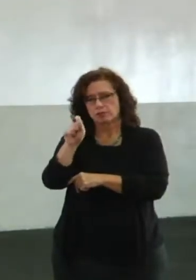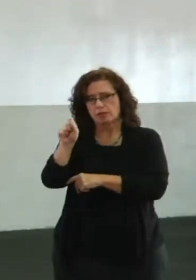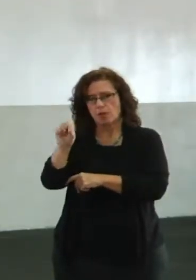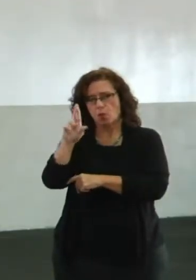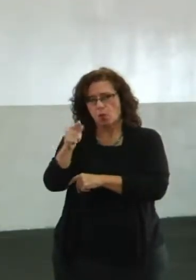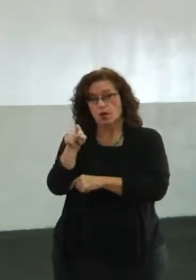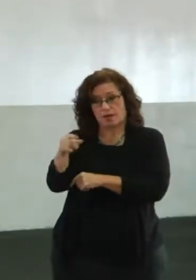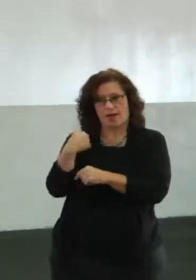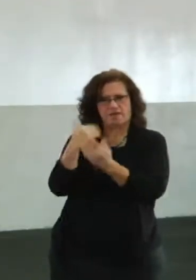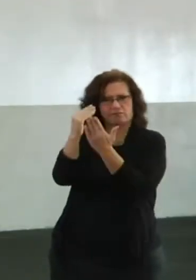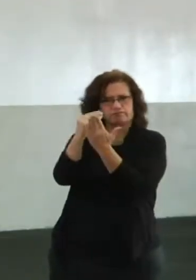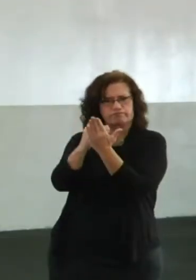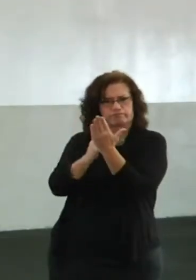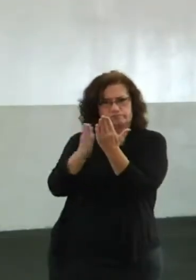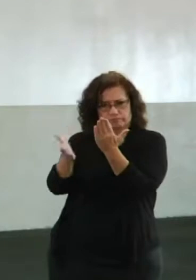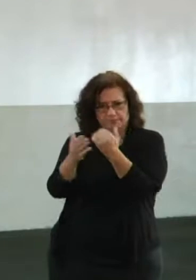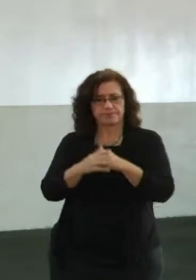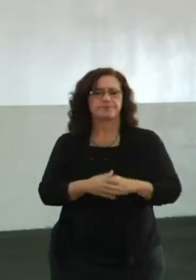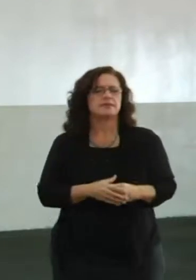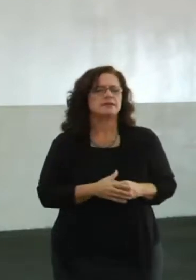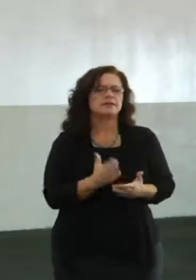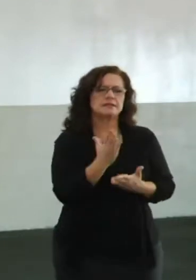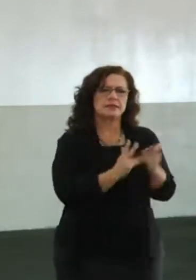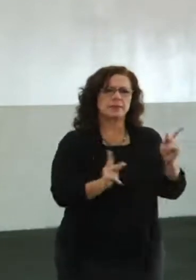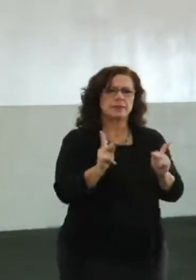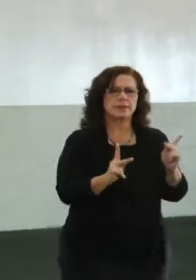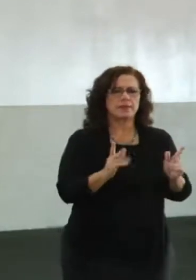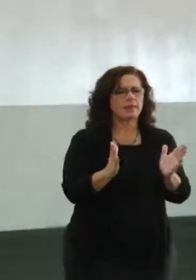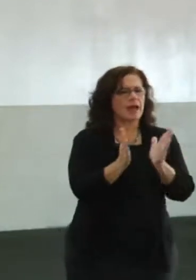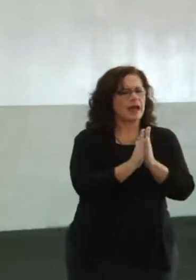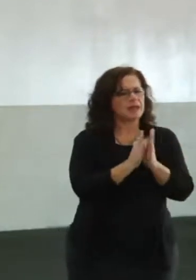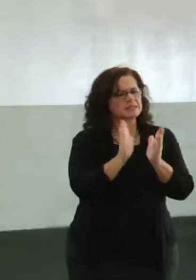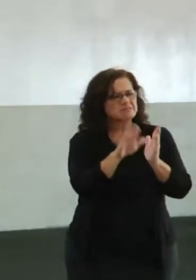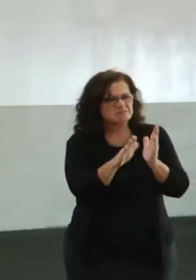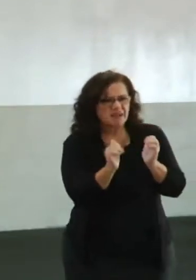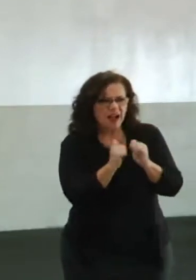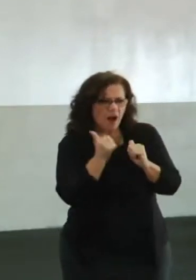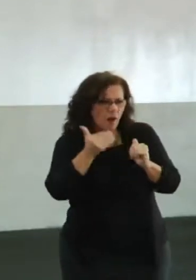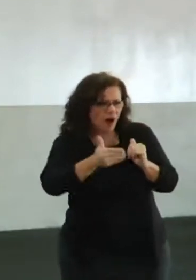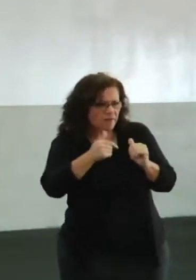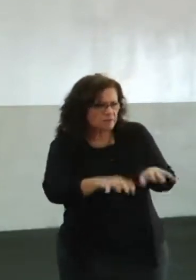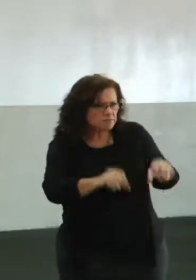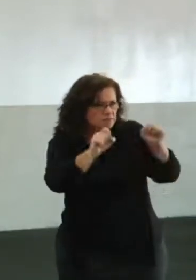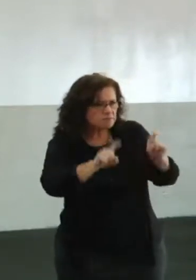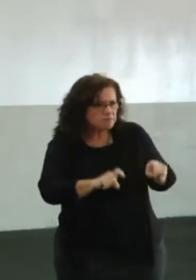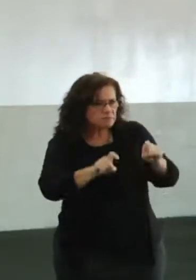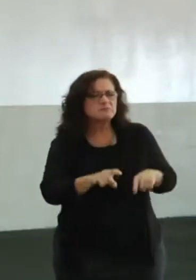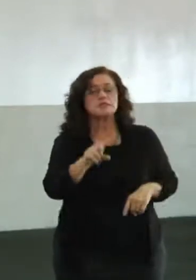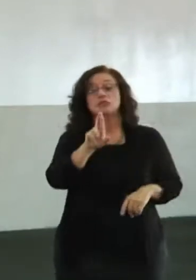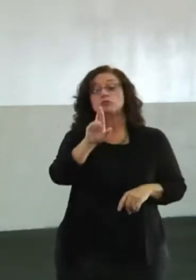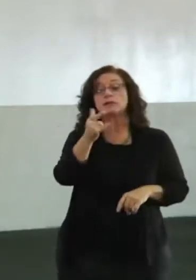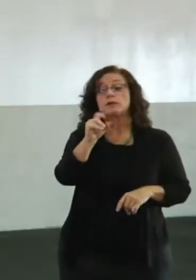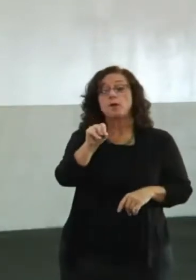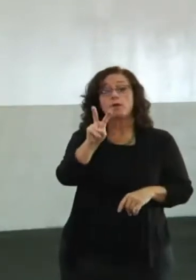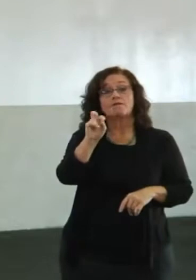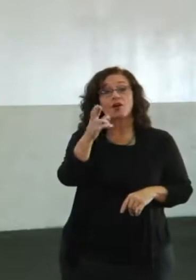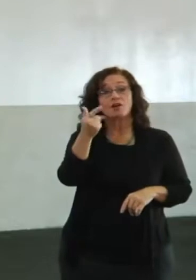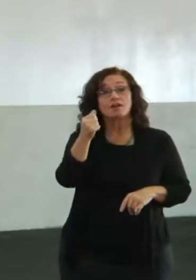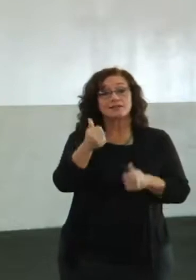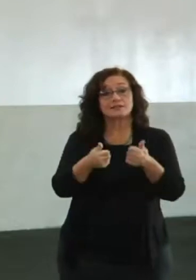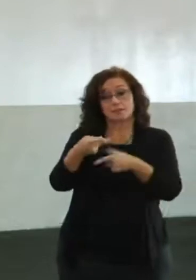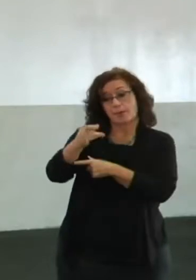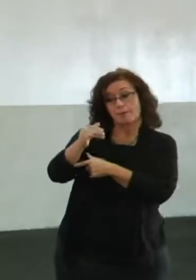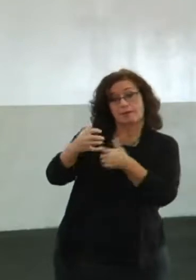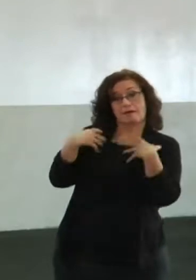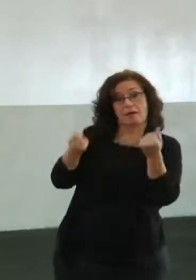tested? Rigo Vargas, our public health director, recommends every 2 weeks. So again, everyone should get tested, and every 2 weeks, and at these